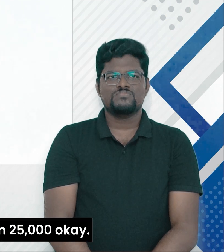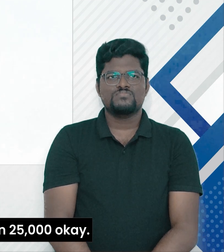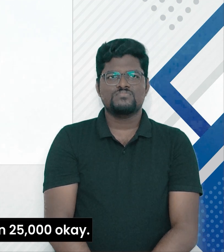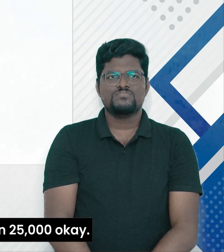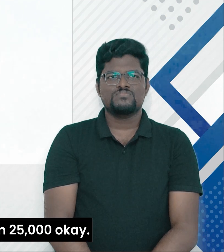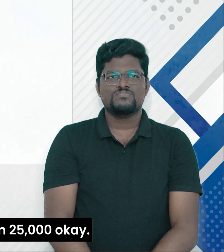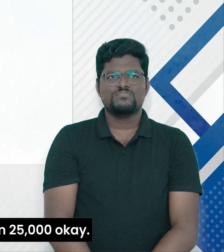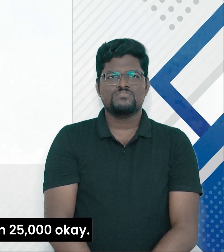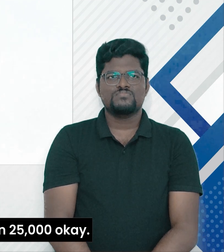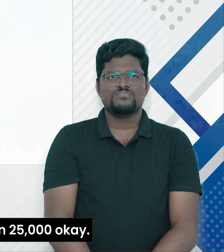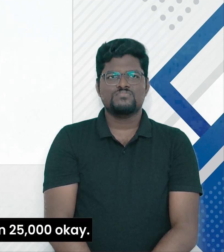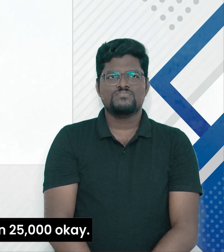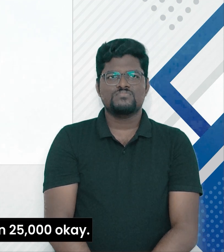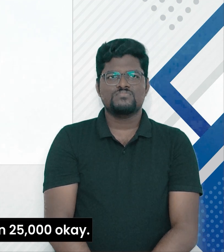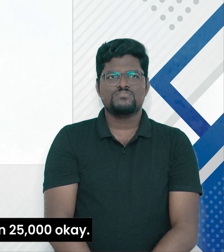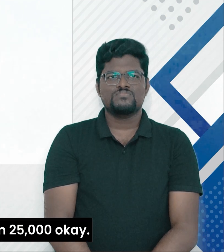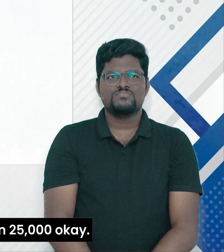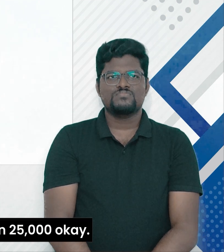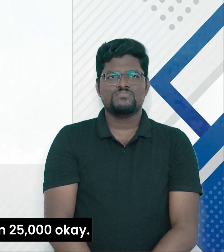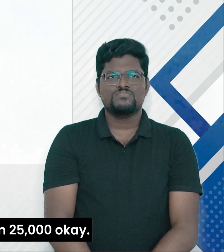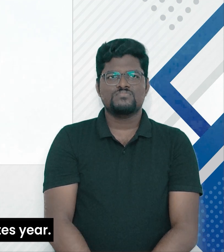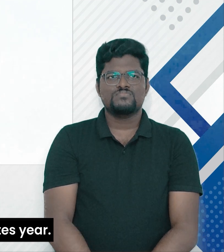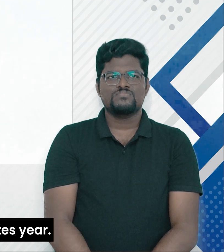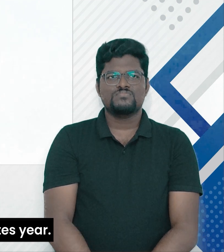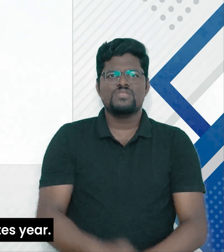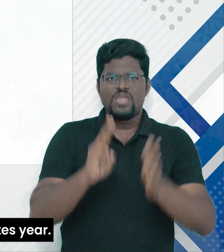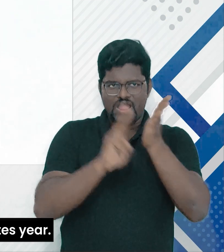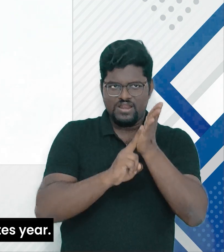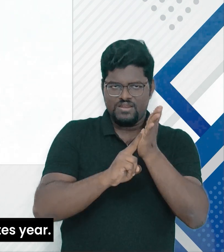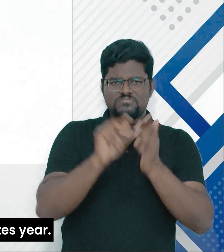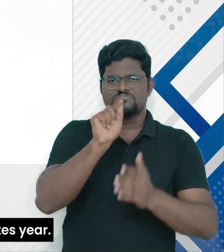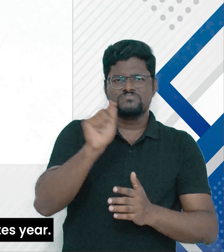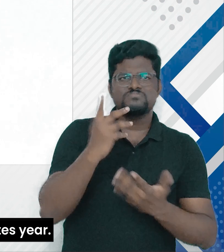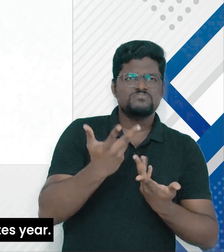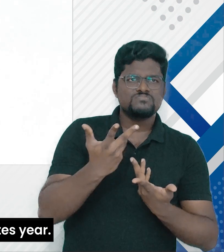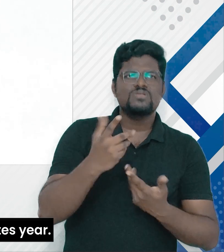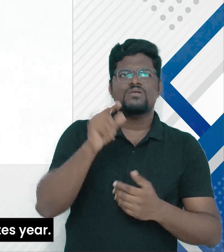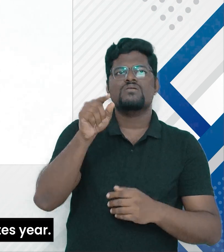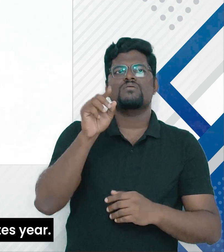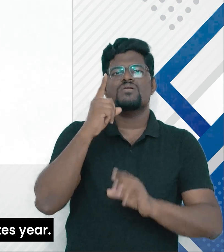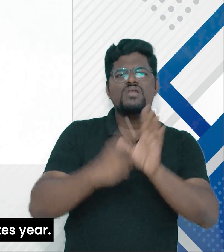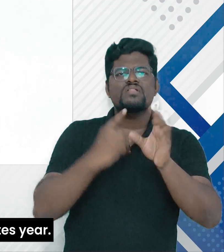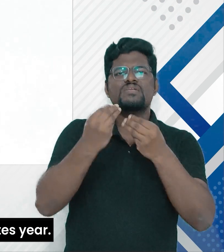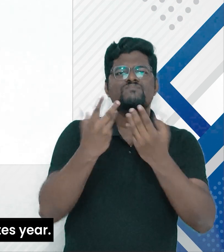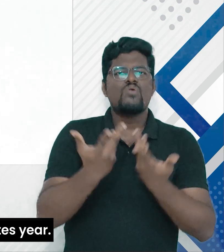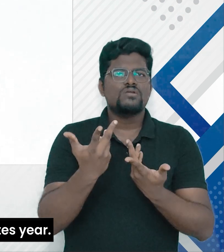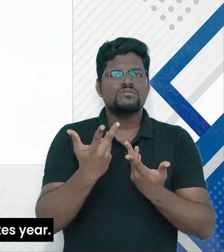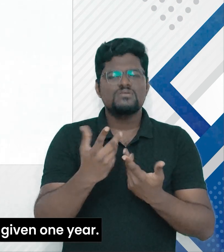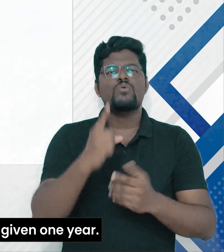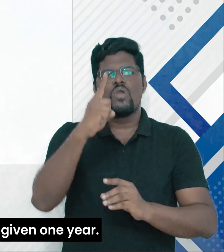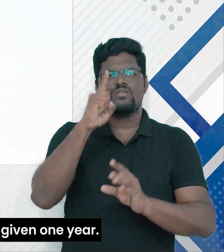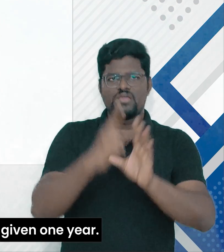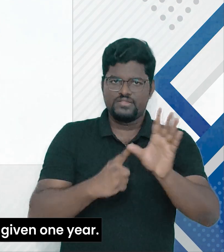Principal amount how much they given? 25,000. Okay, next one is N. N indicates means N indicates